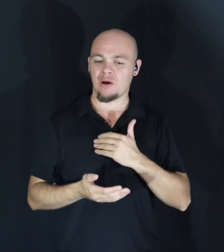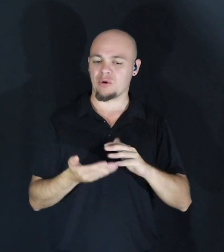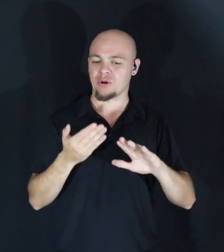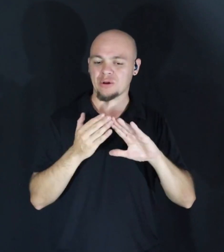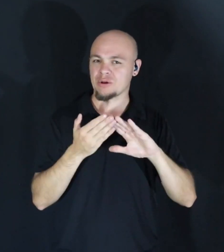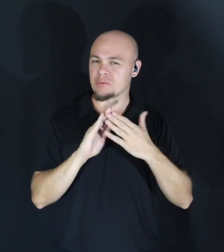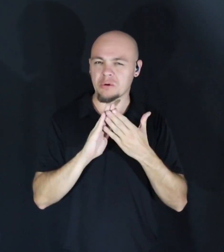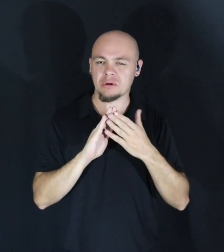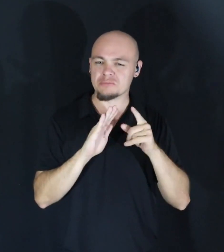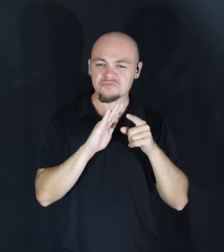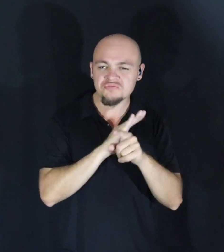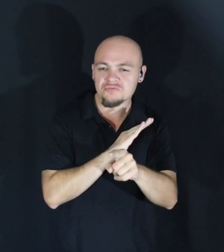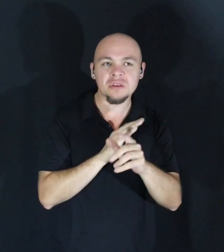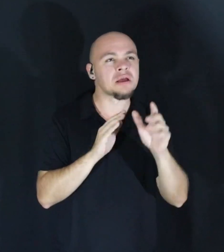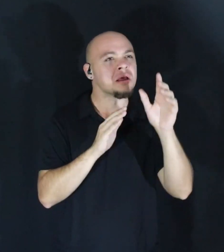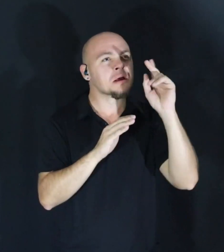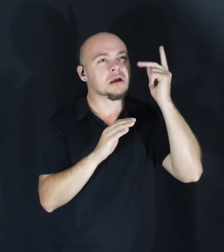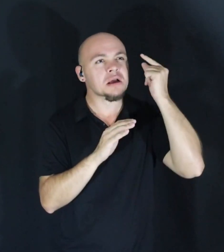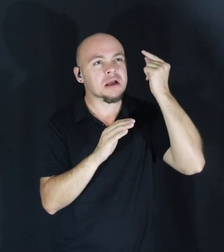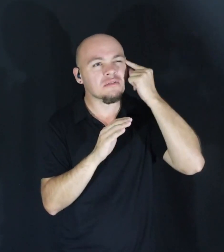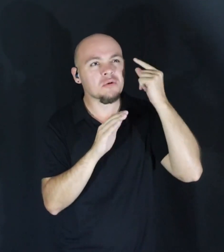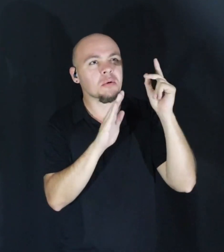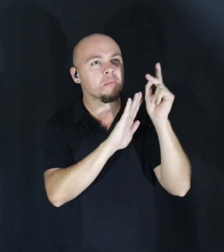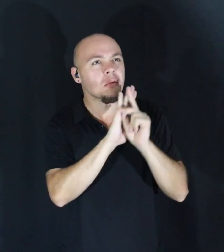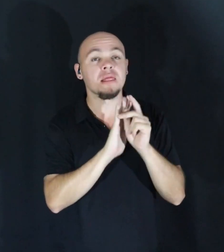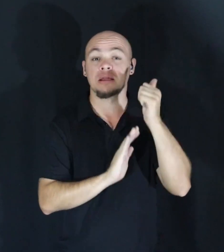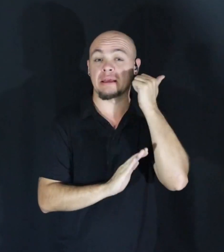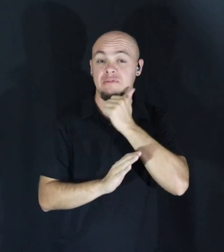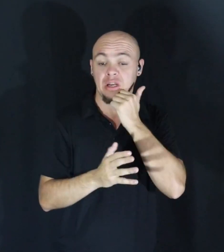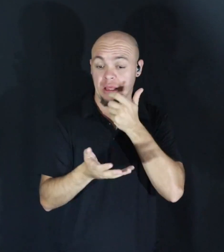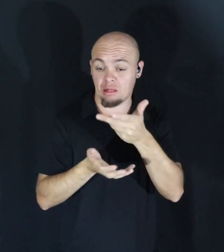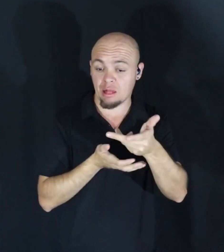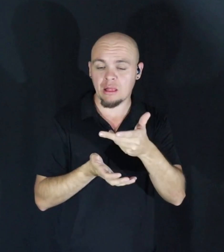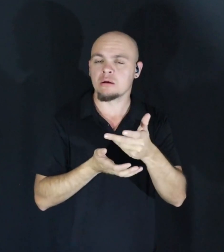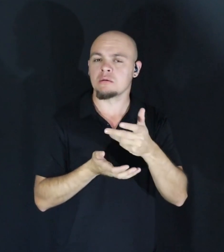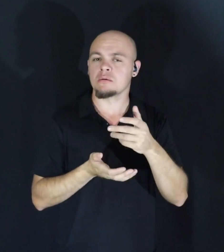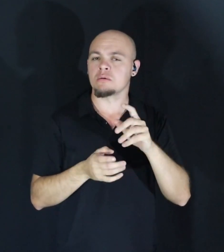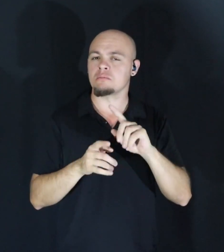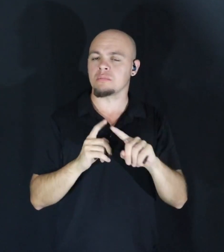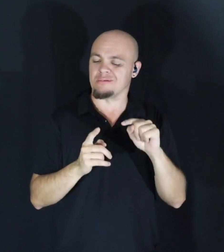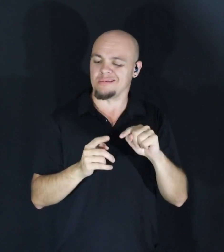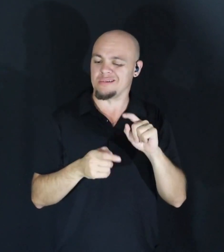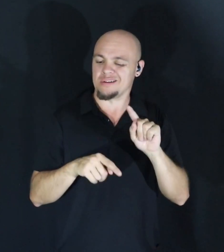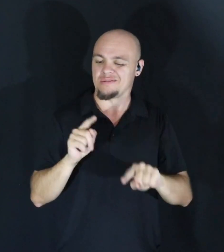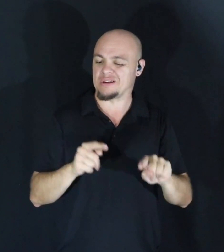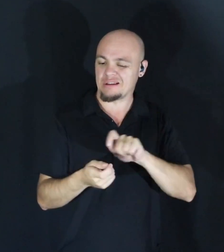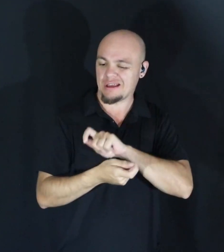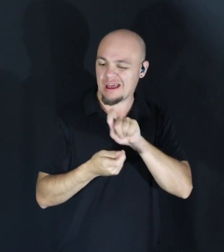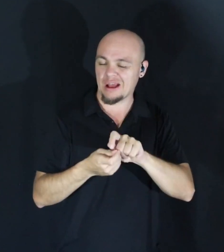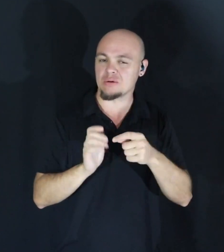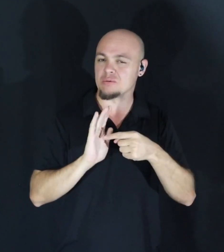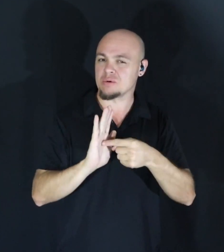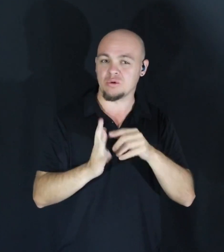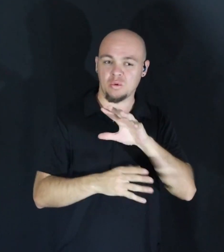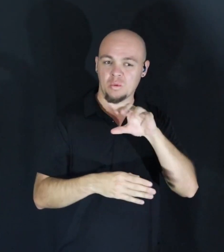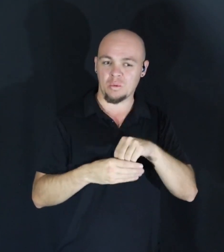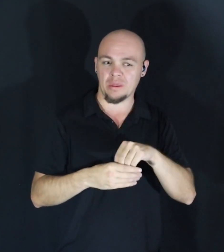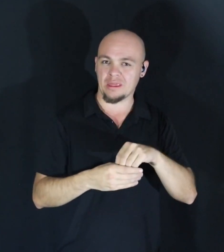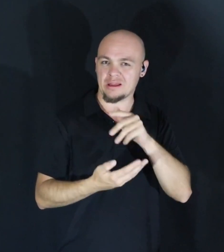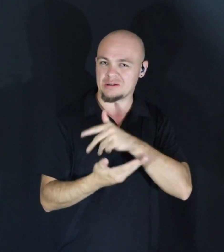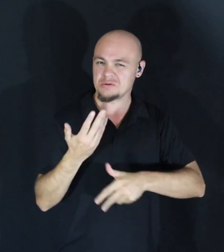communities, our government policies, our daily interactions if the diversity of the world is not accurately represented in our